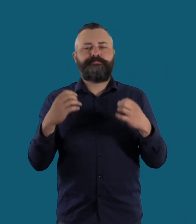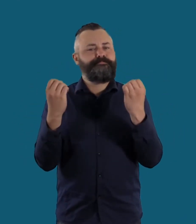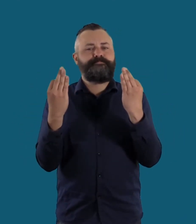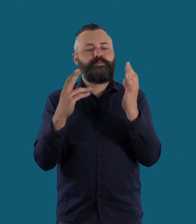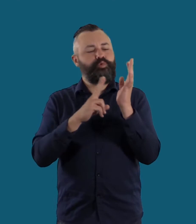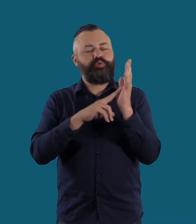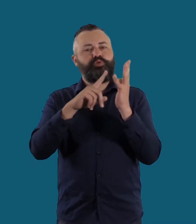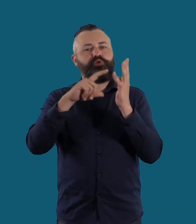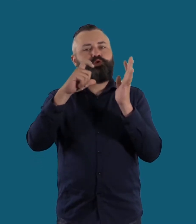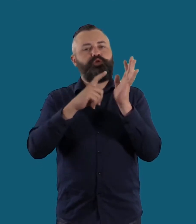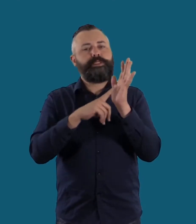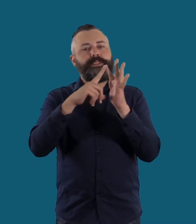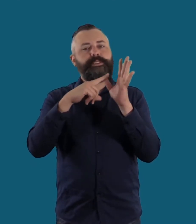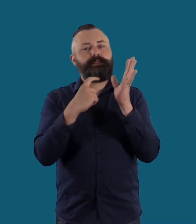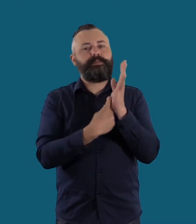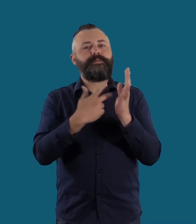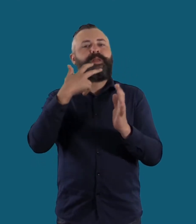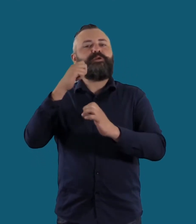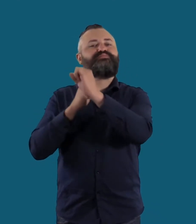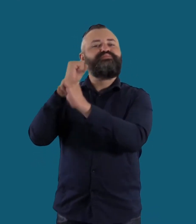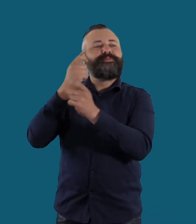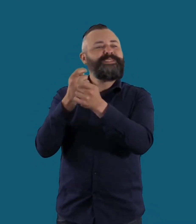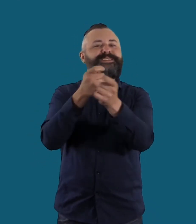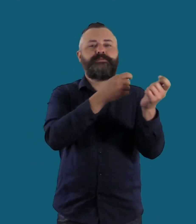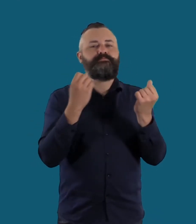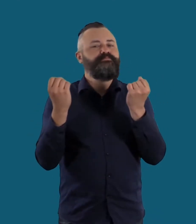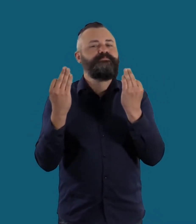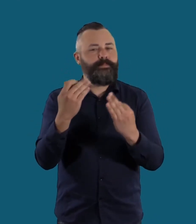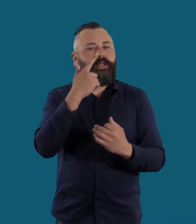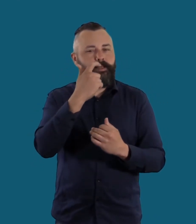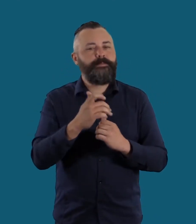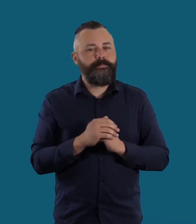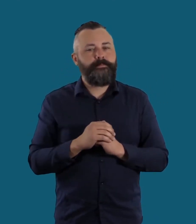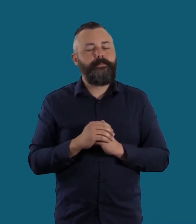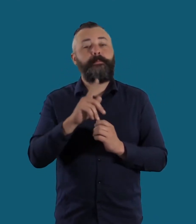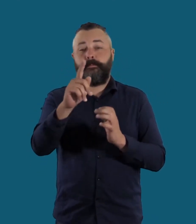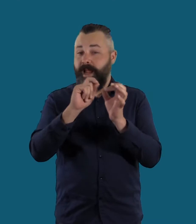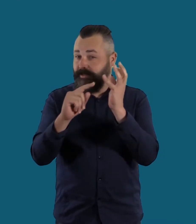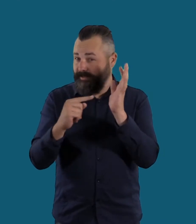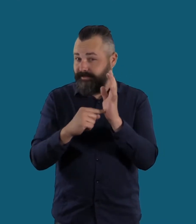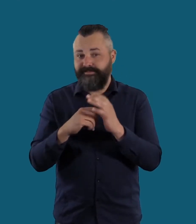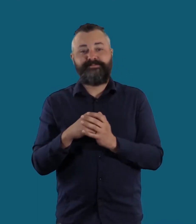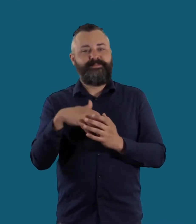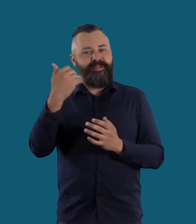Australia does not have a nuclear power plant, but we do have medical equipment such as MRI and X-rays.